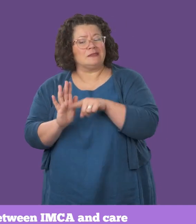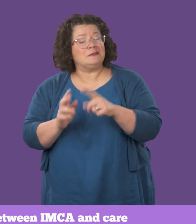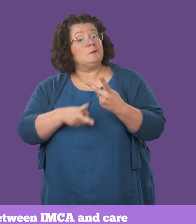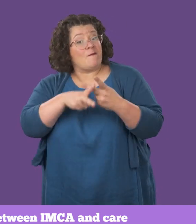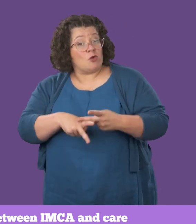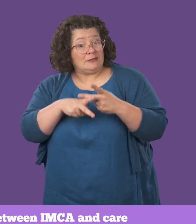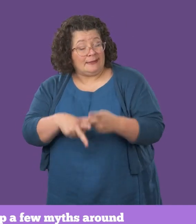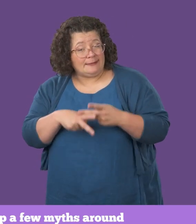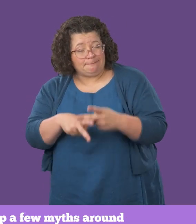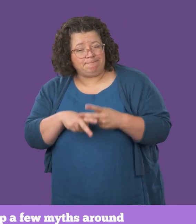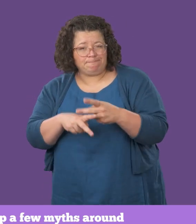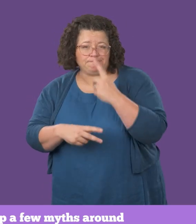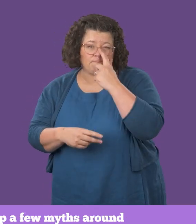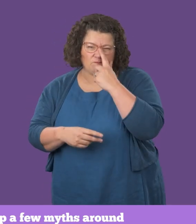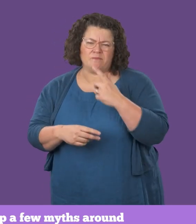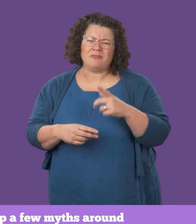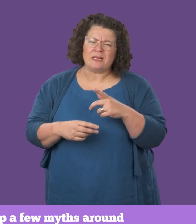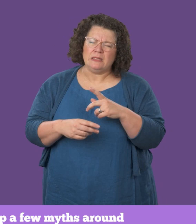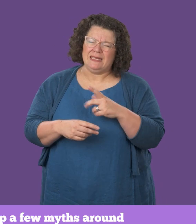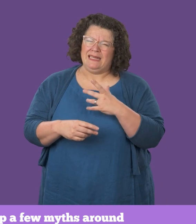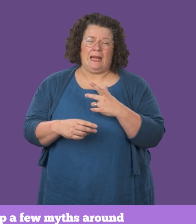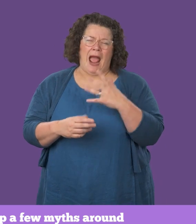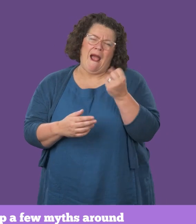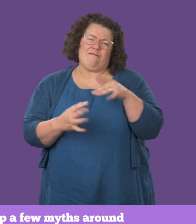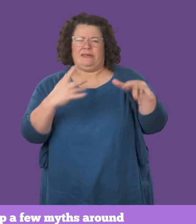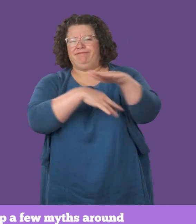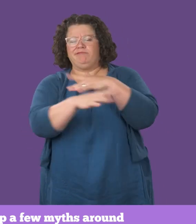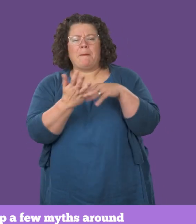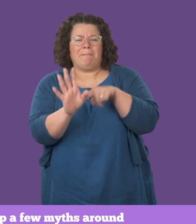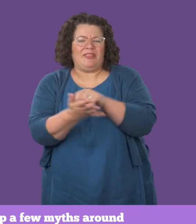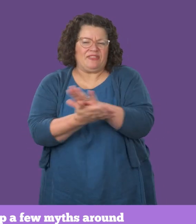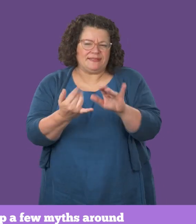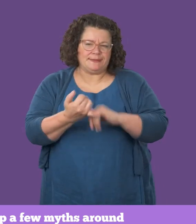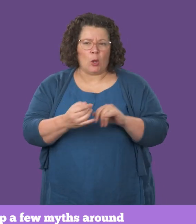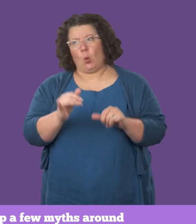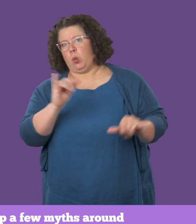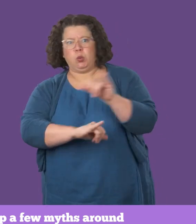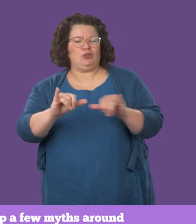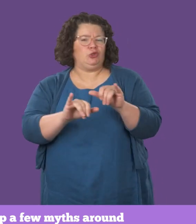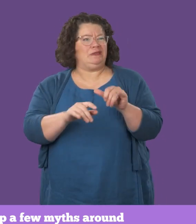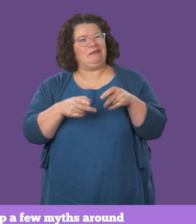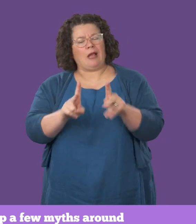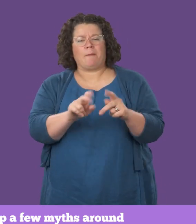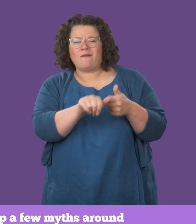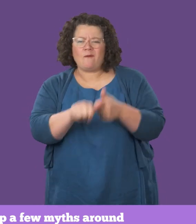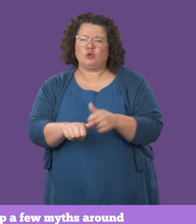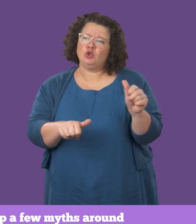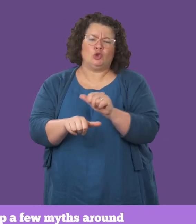in safeguarding, and just to kind of mop up a few myths around which type of advocates should get involved